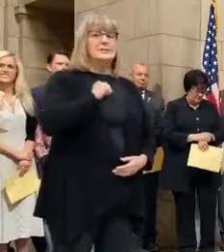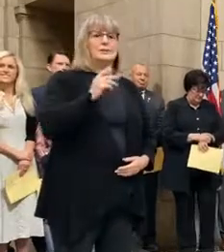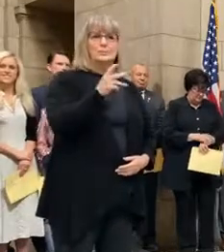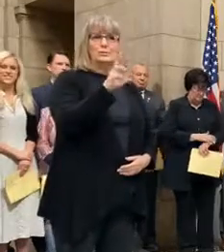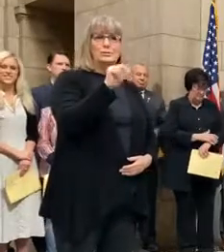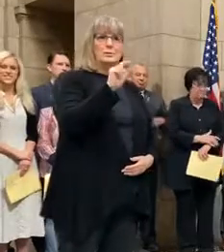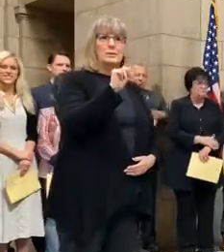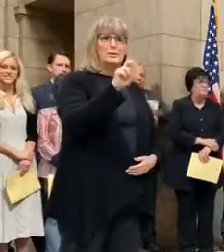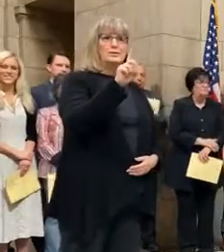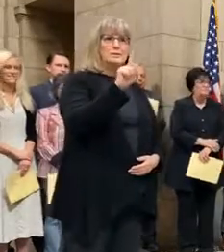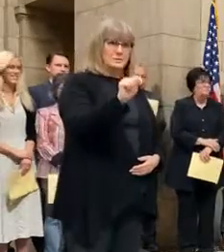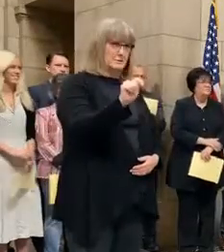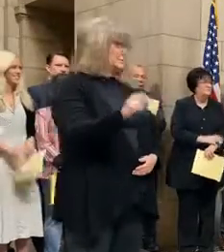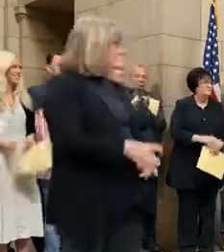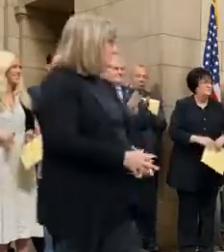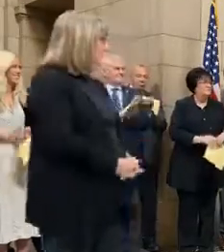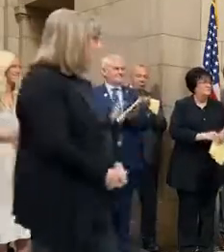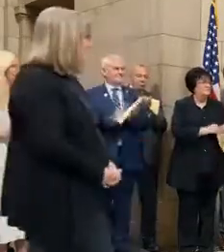Senator Brandt.